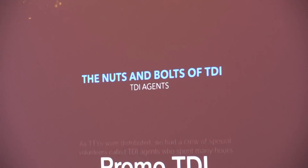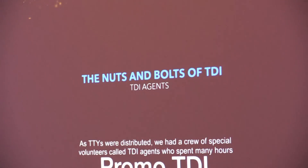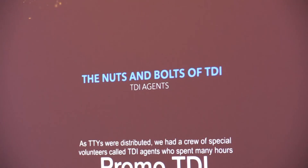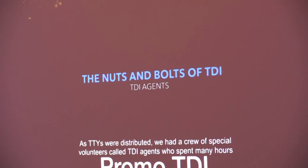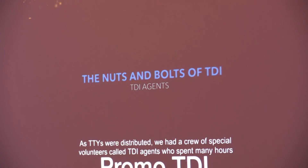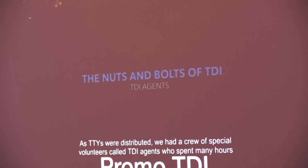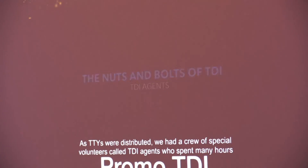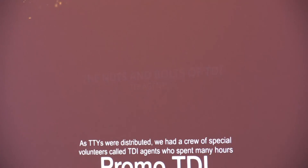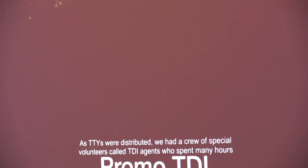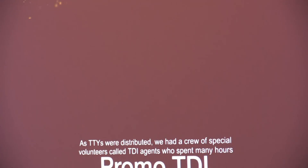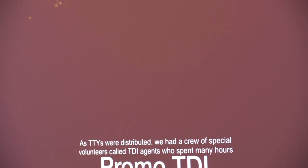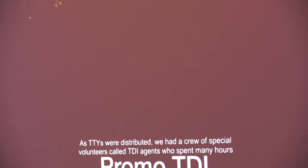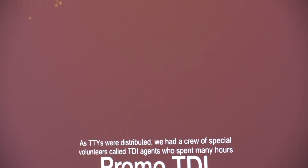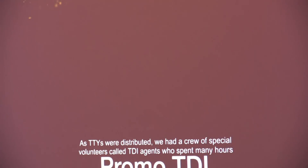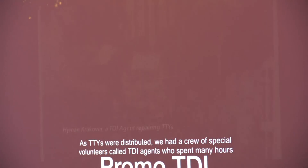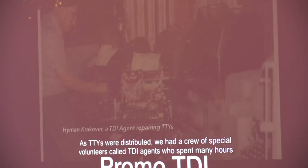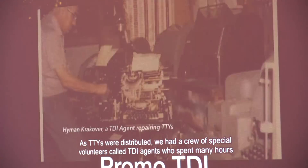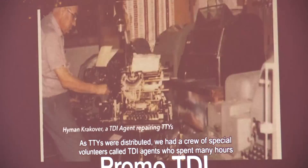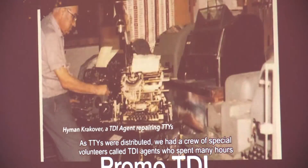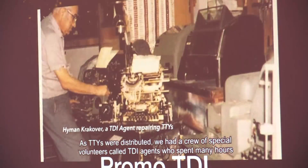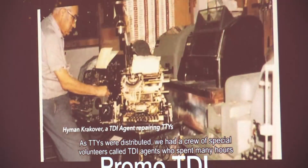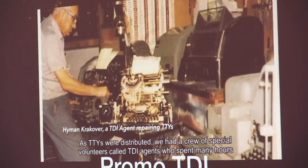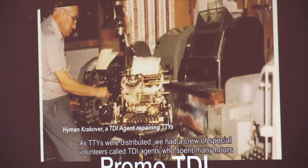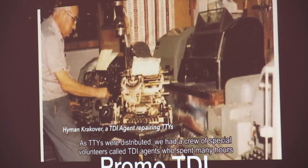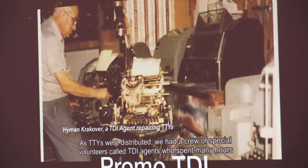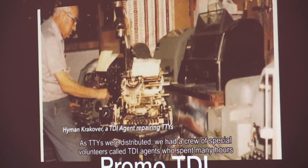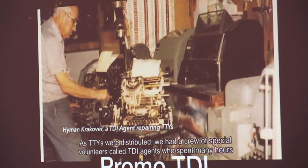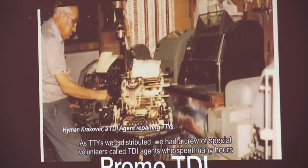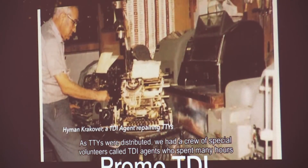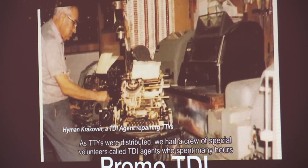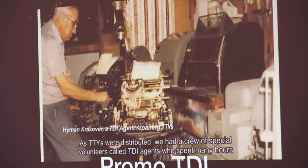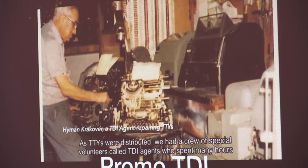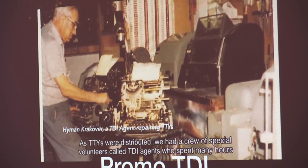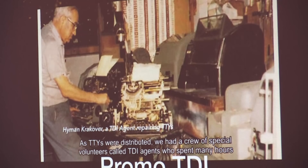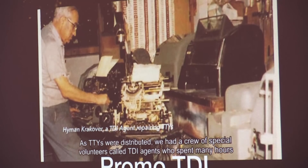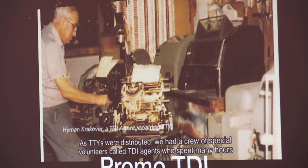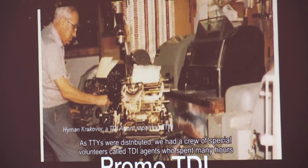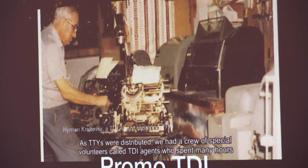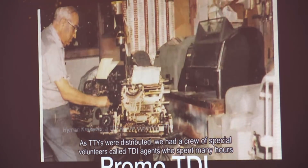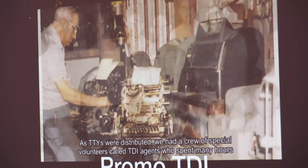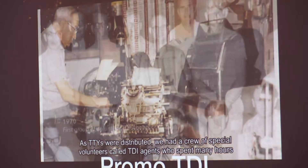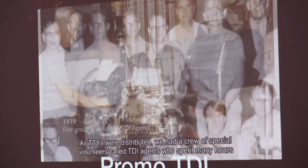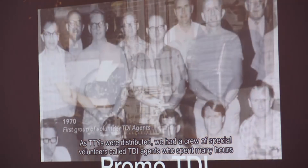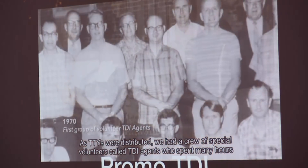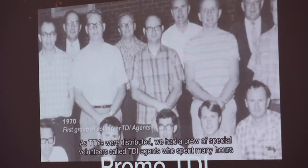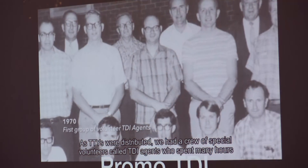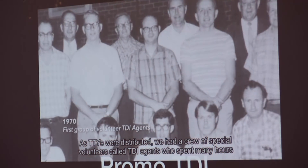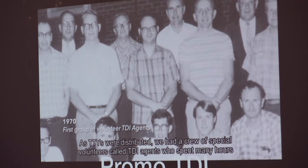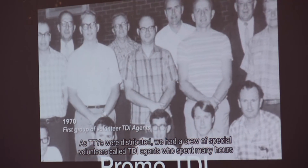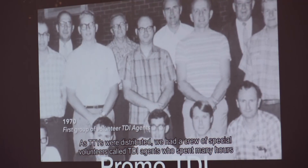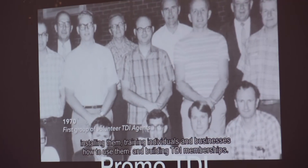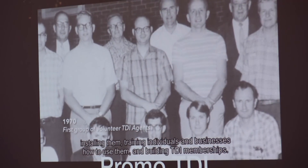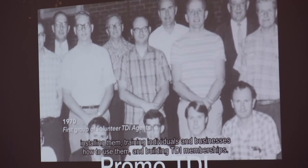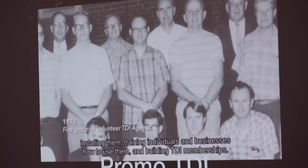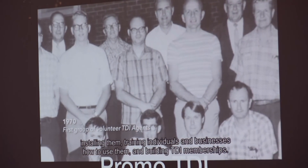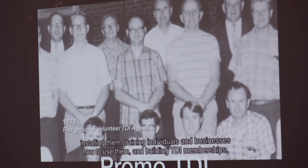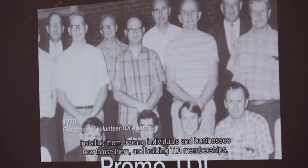As TTYs were distributed, we had a crew of special volunteers called TDI agents who spent many hours installing them,